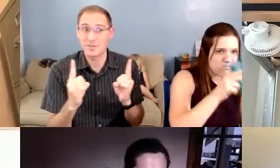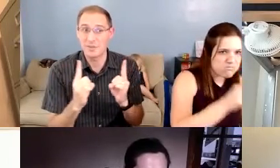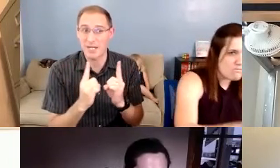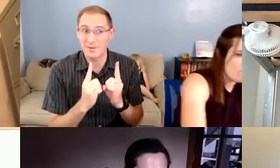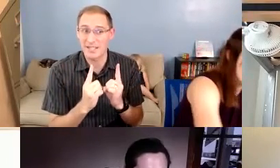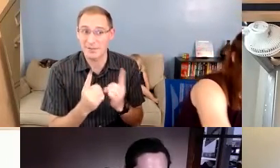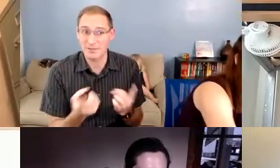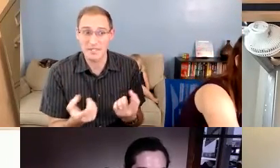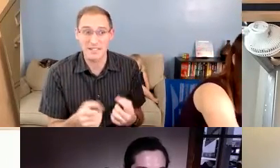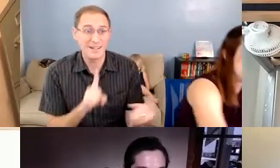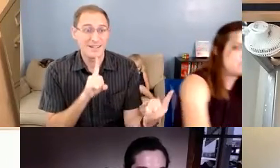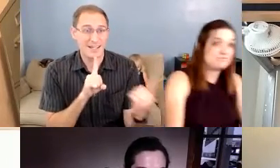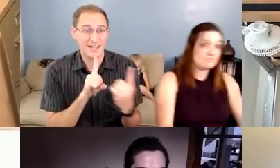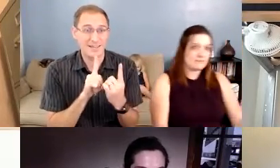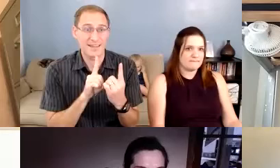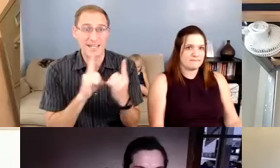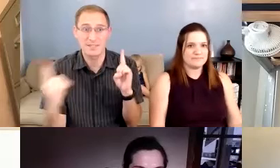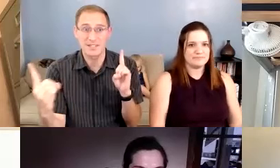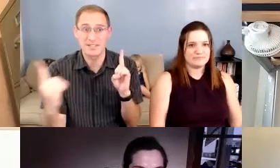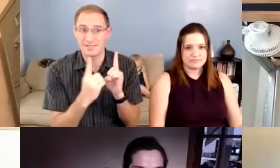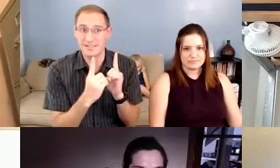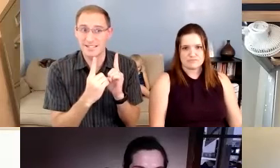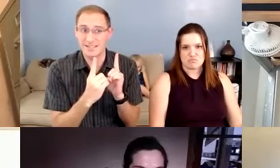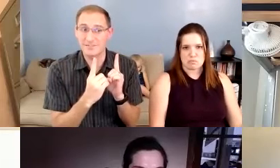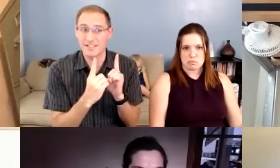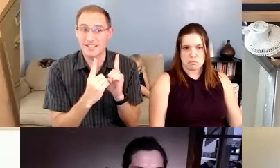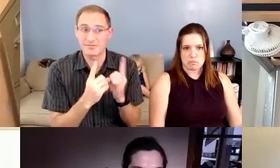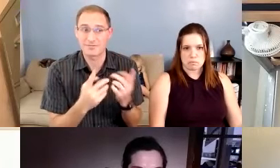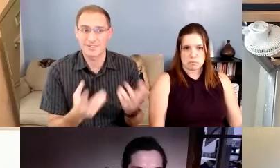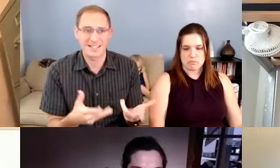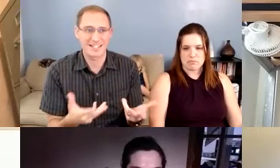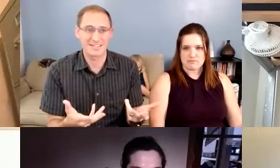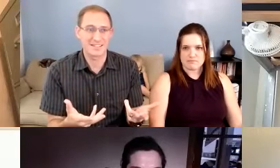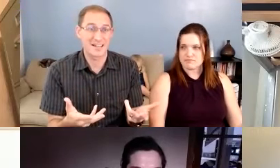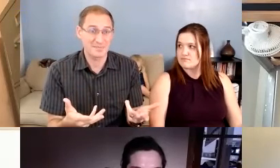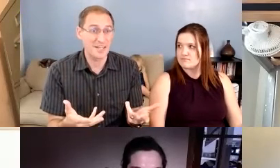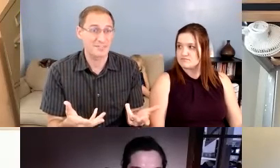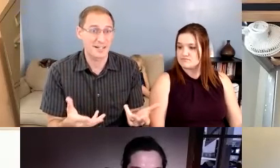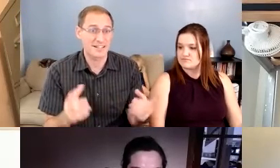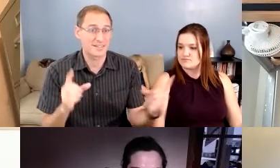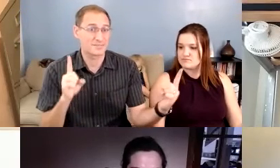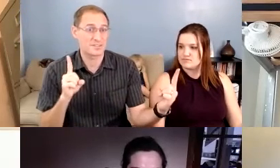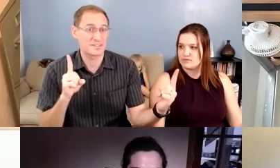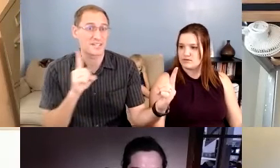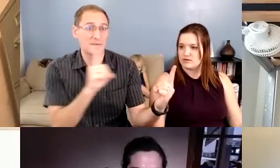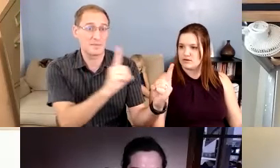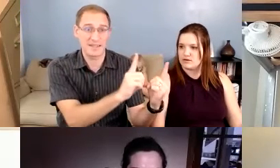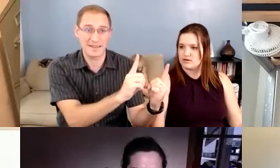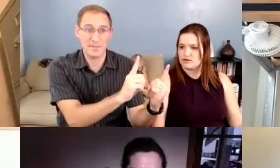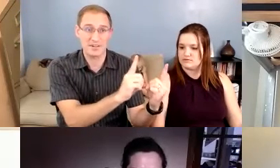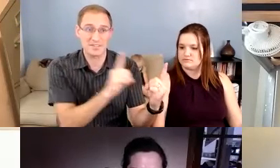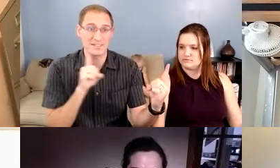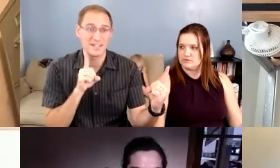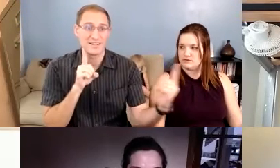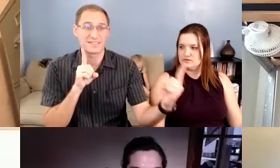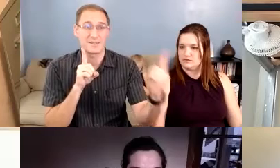of two people coming together to meet. And that can be different in space, right? Like this person is coming to meet